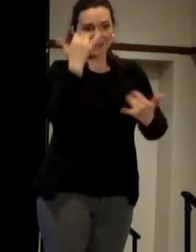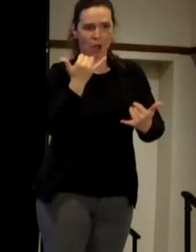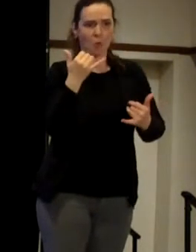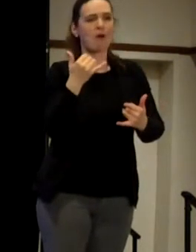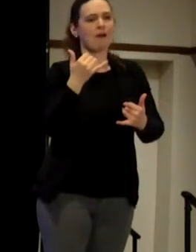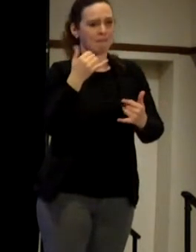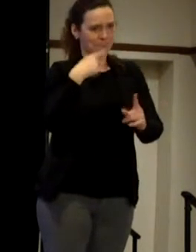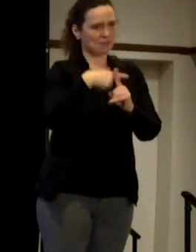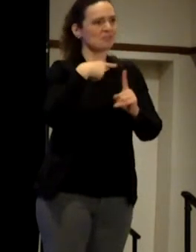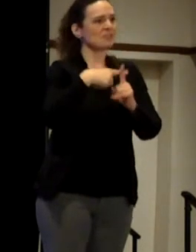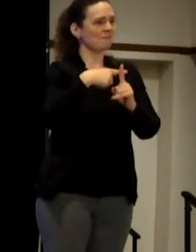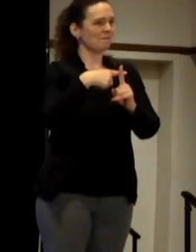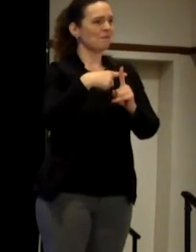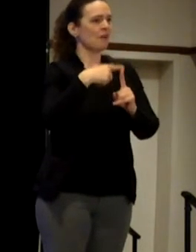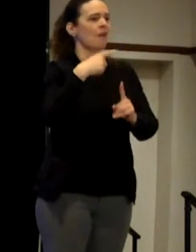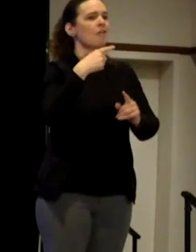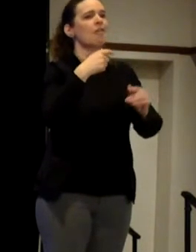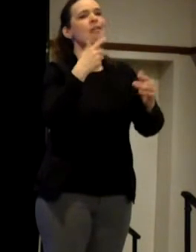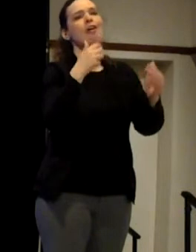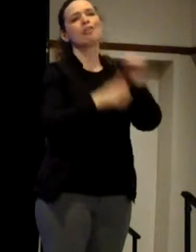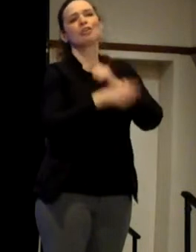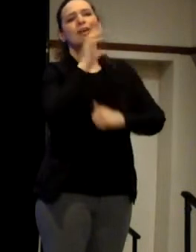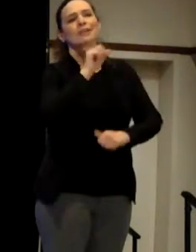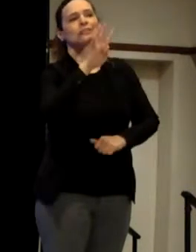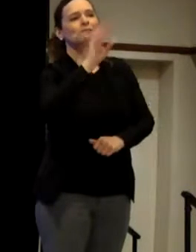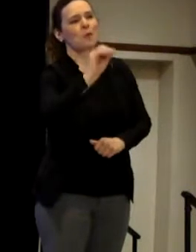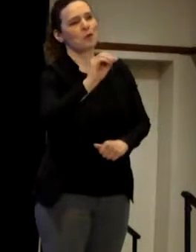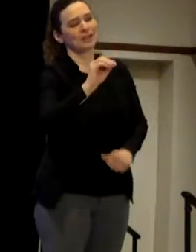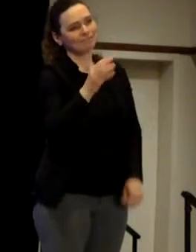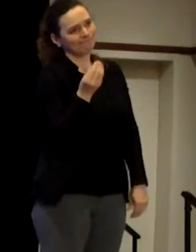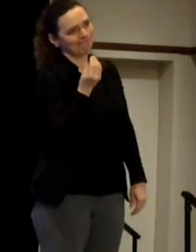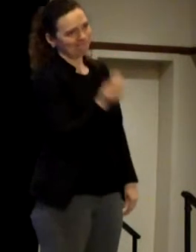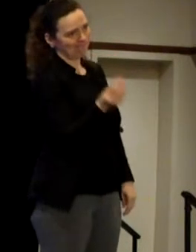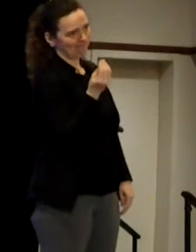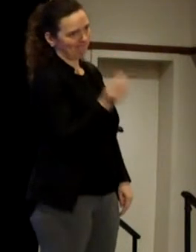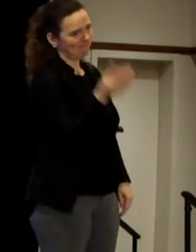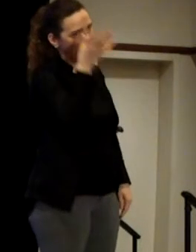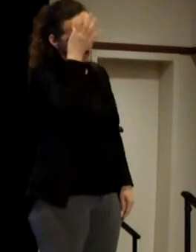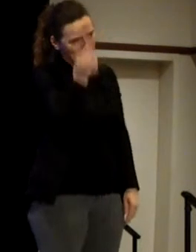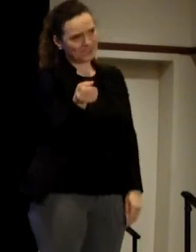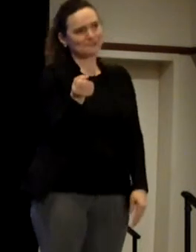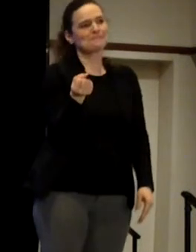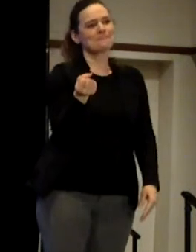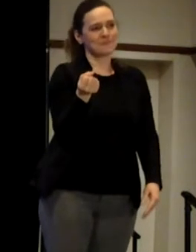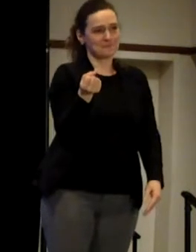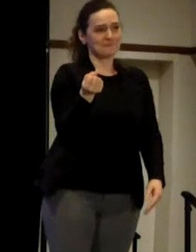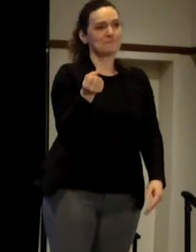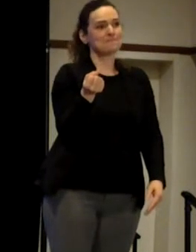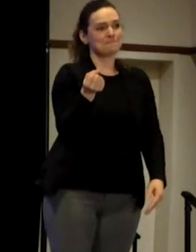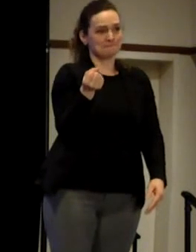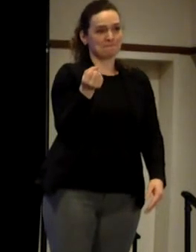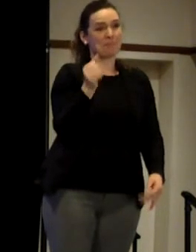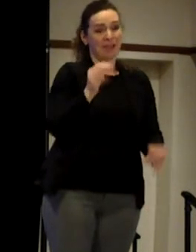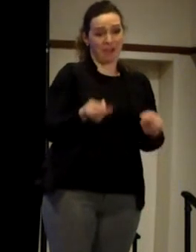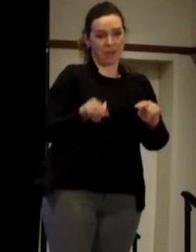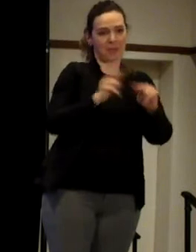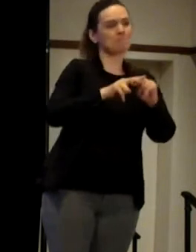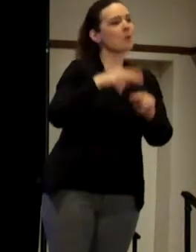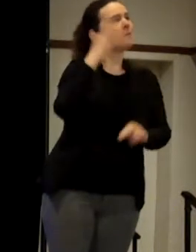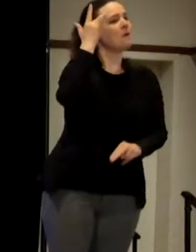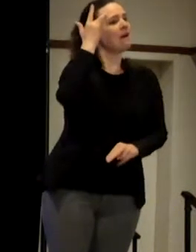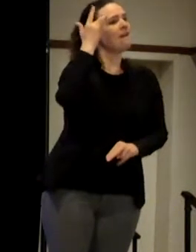here. What does this mean? One, we know that 60 and above allowed to get the vaccine